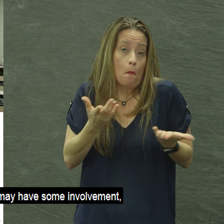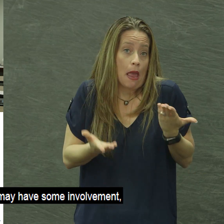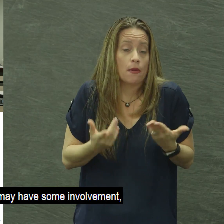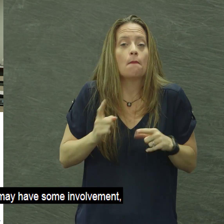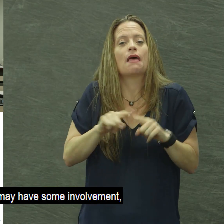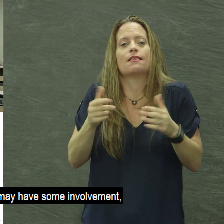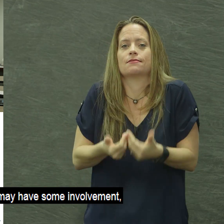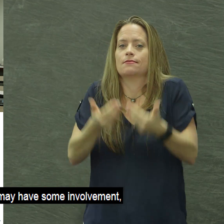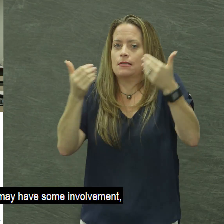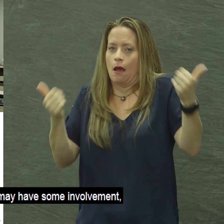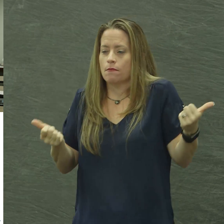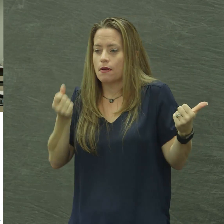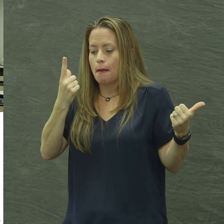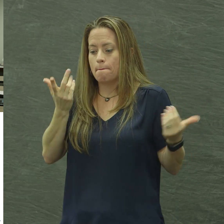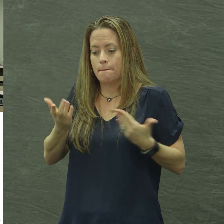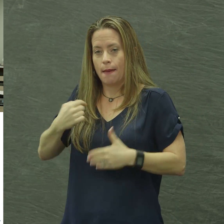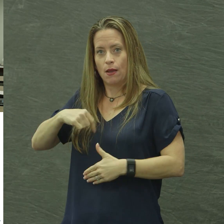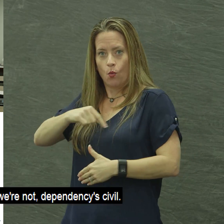some involvement,